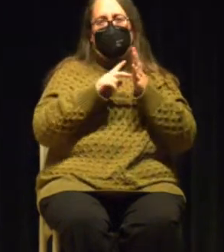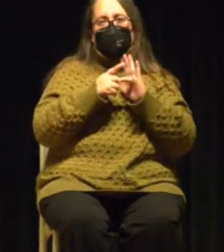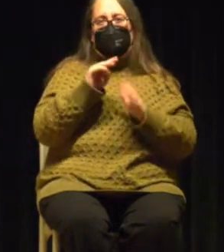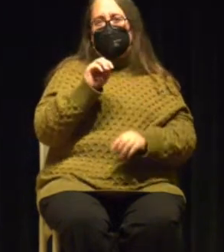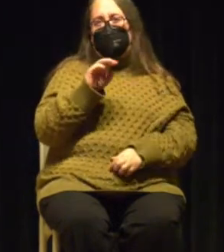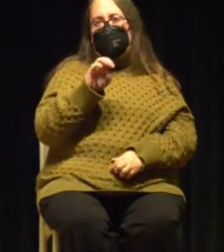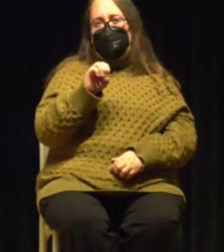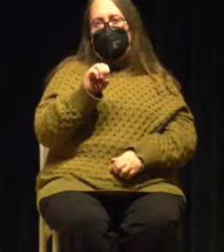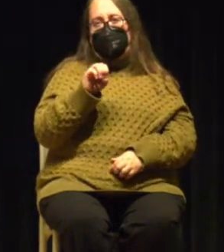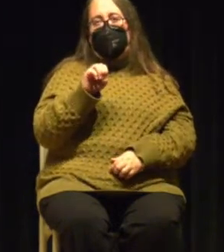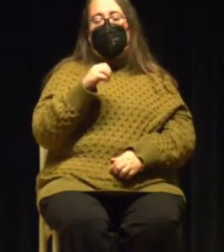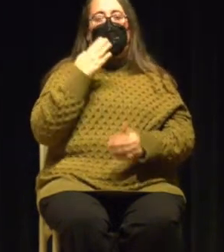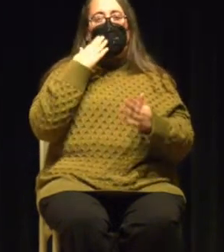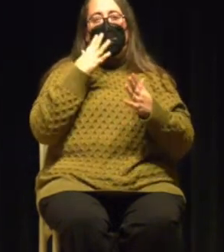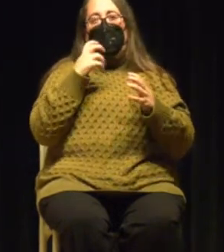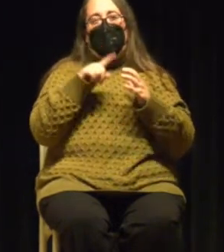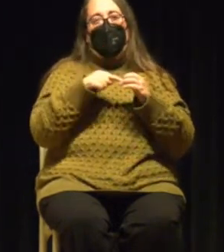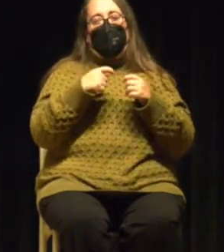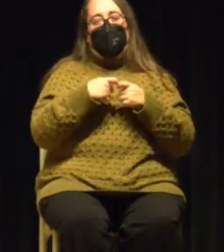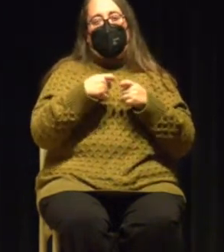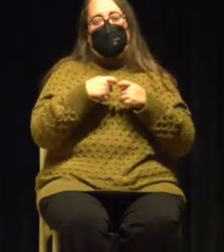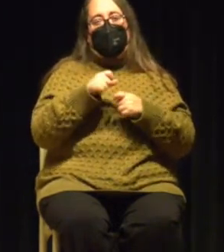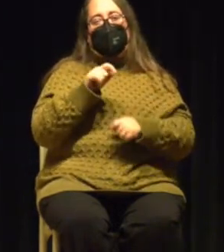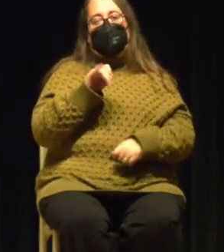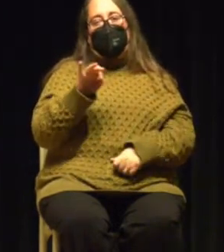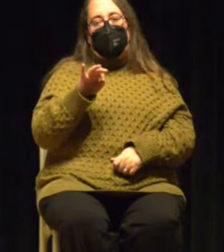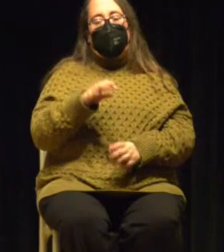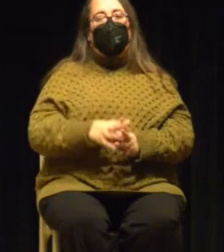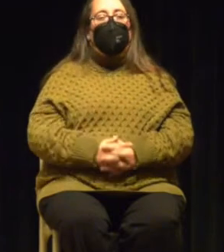the electronic stuff going on. Yeah.